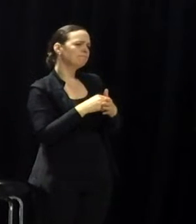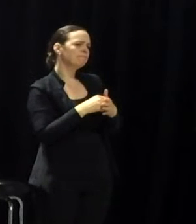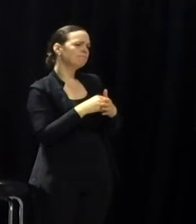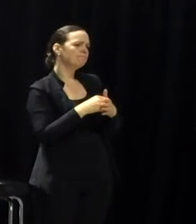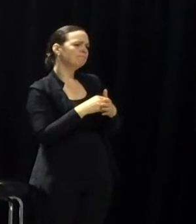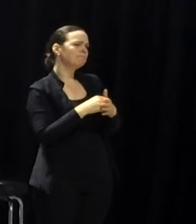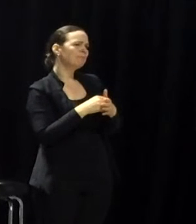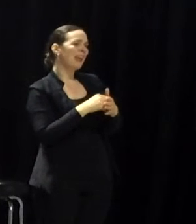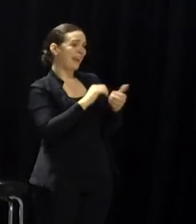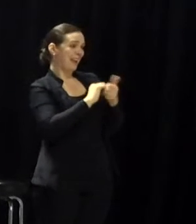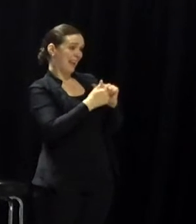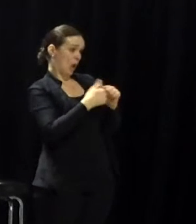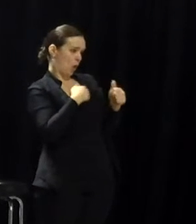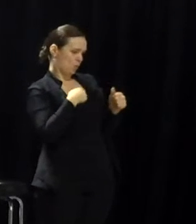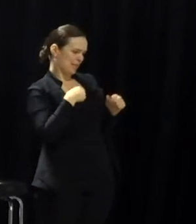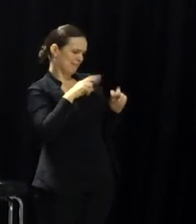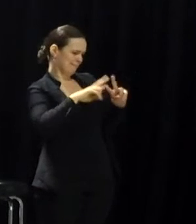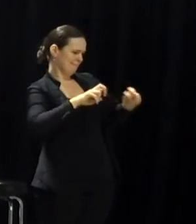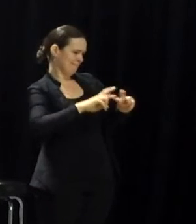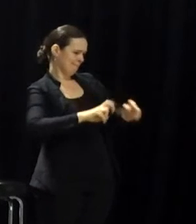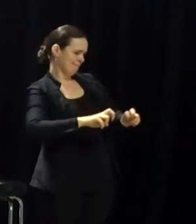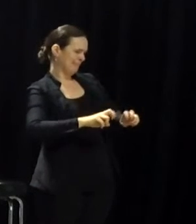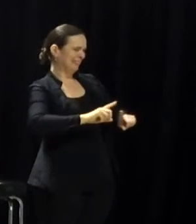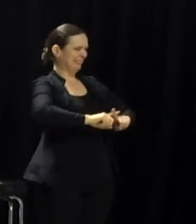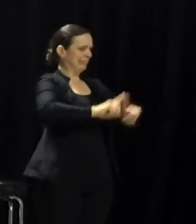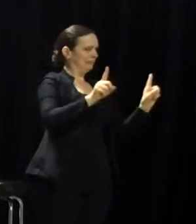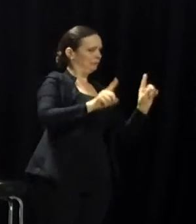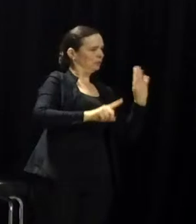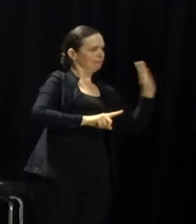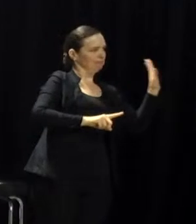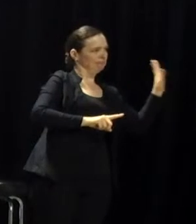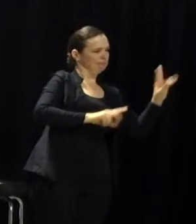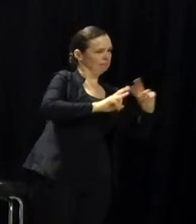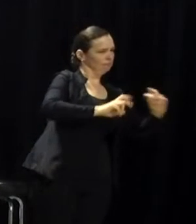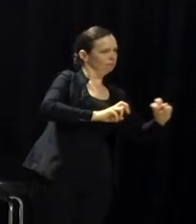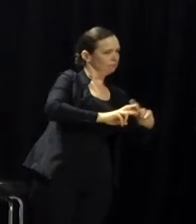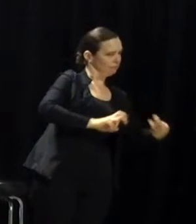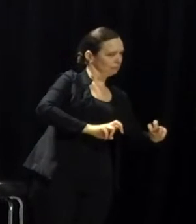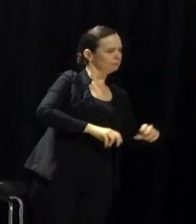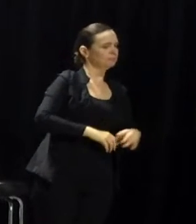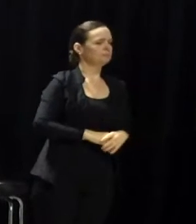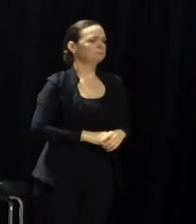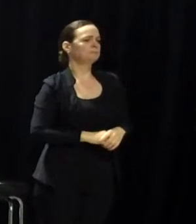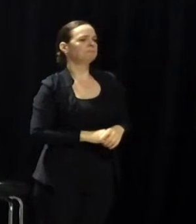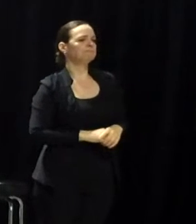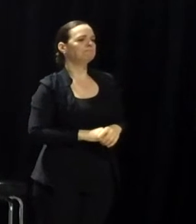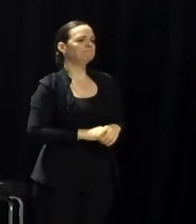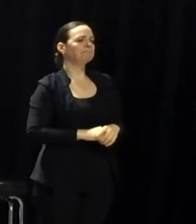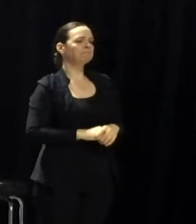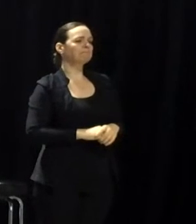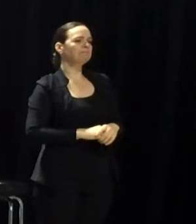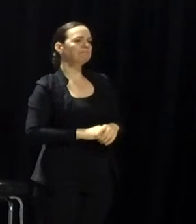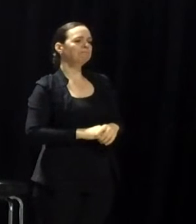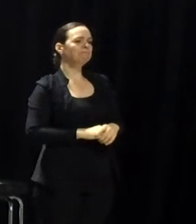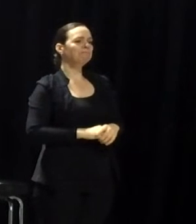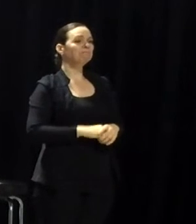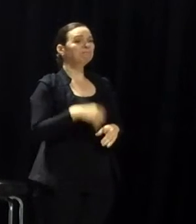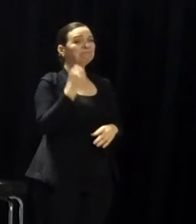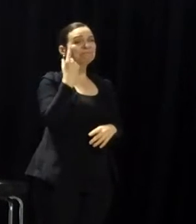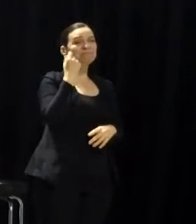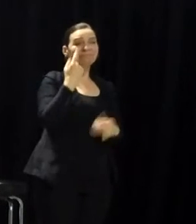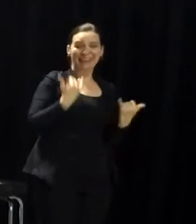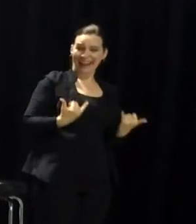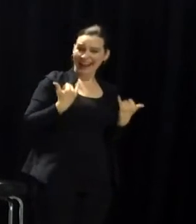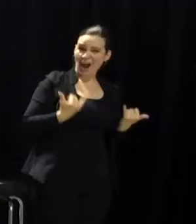reality is we are in a part of the year that any virus is going to do